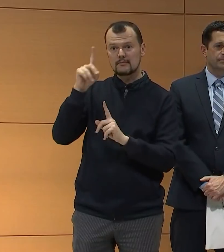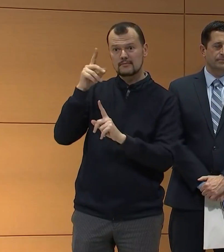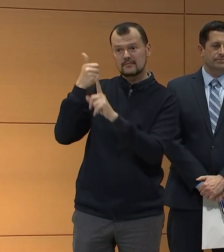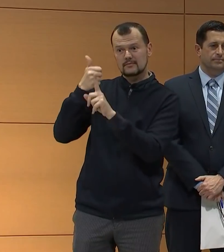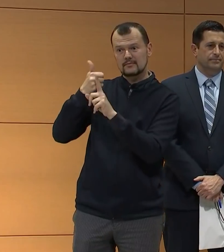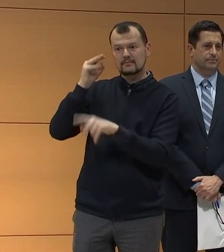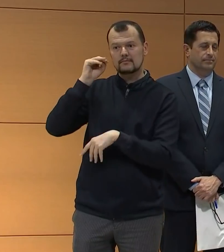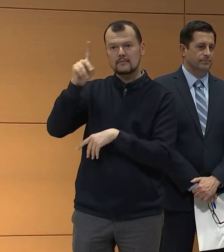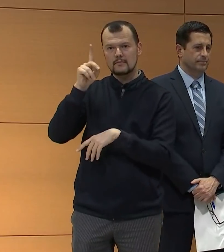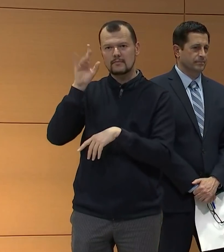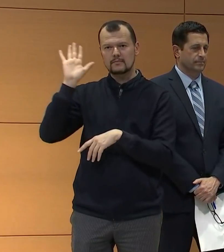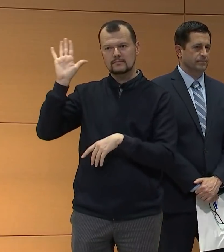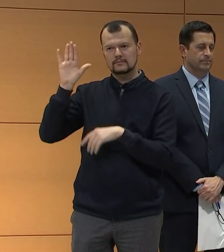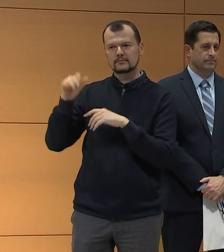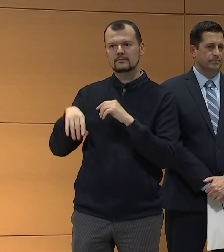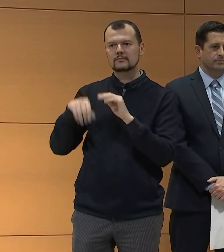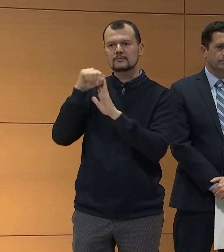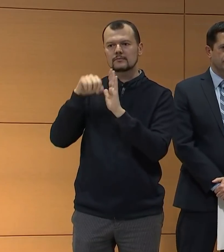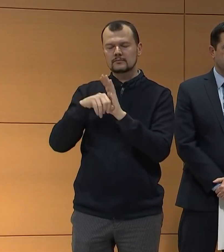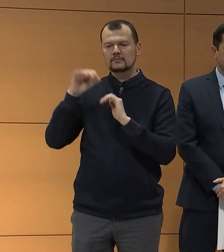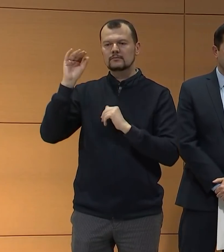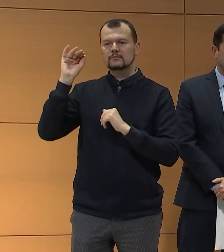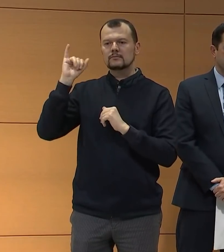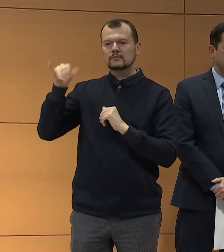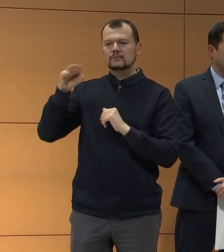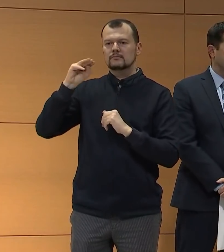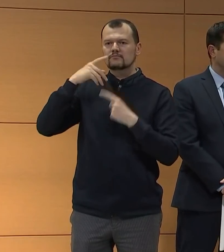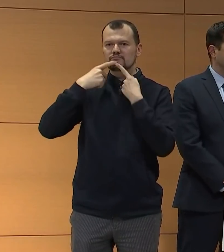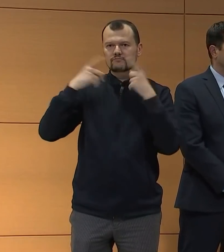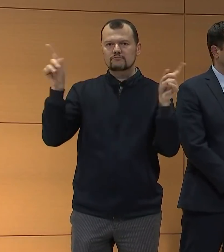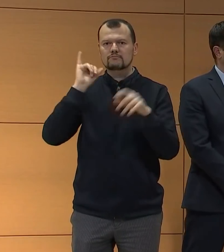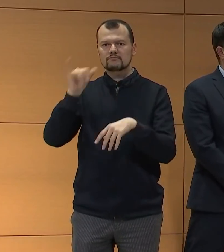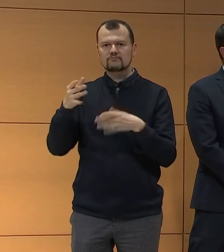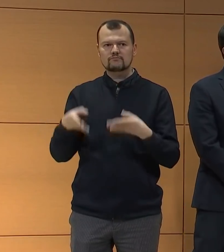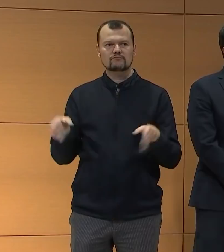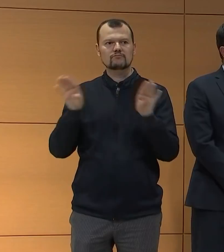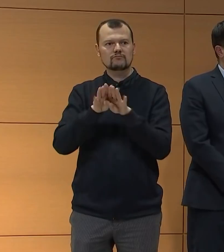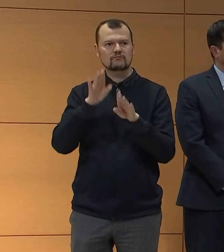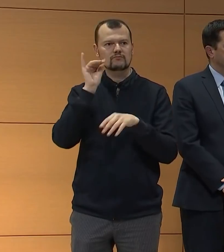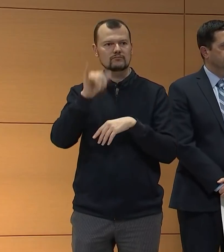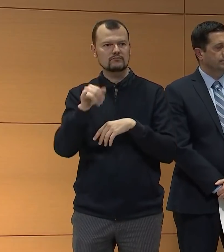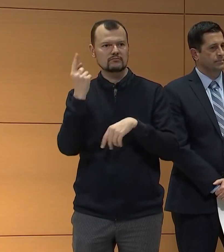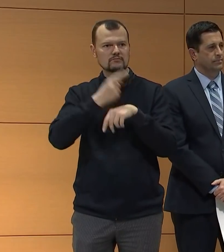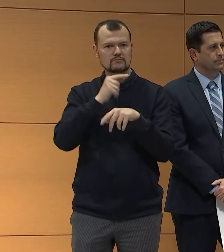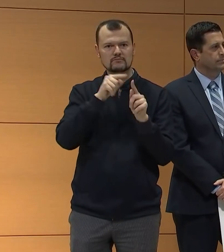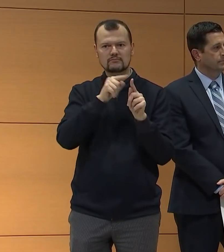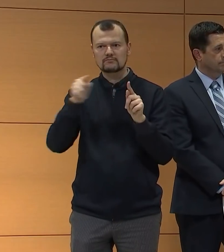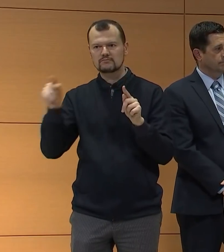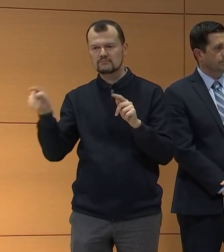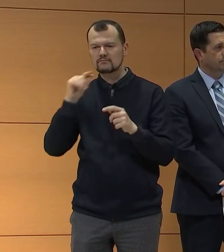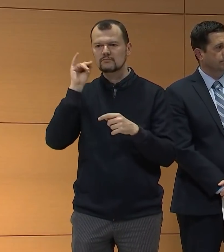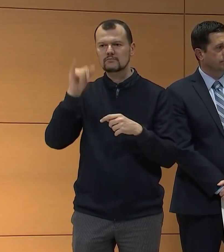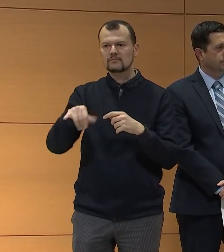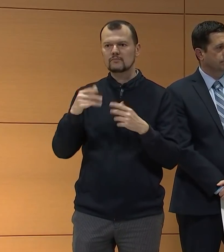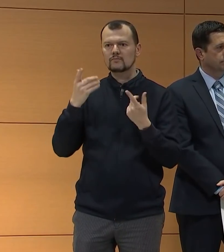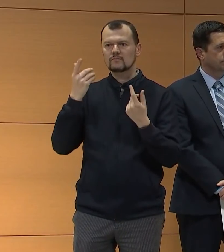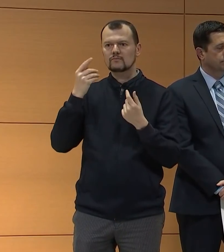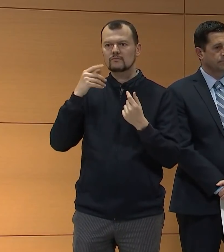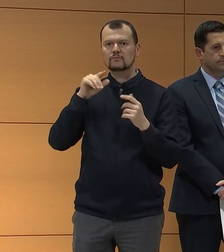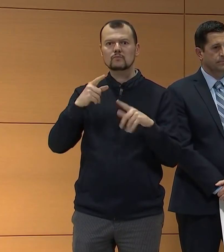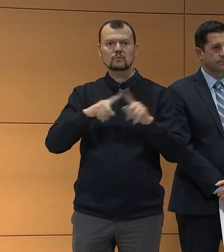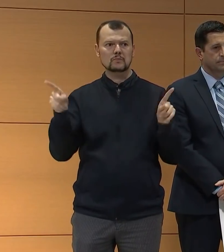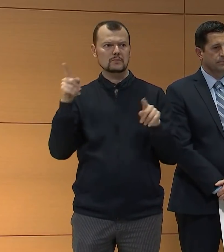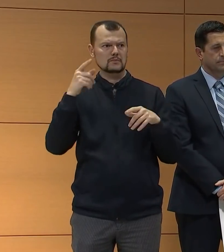March 27th. Two questions. Number one, what is the plan for Fairfax County public schools? Number two, I see all